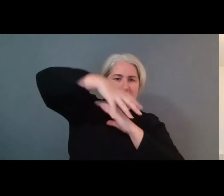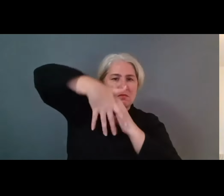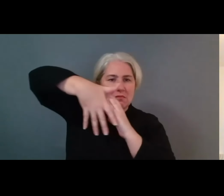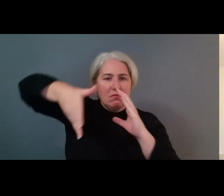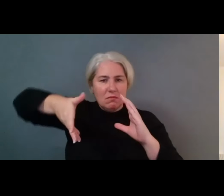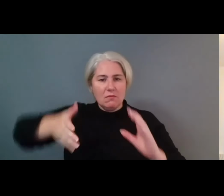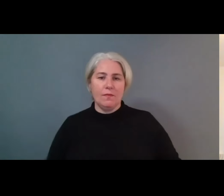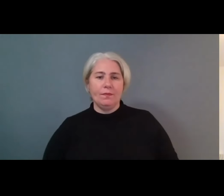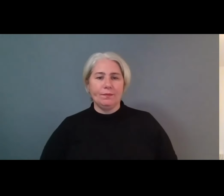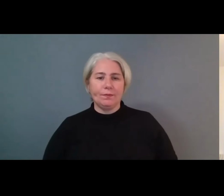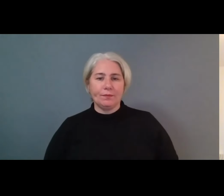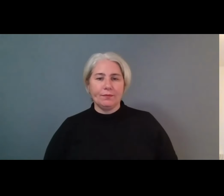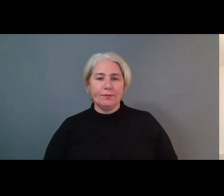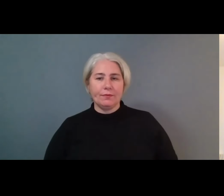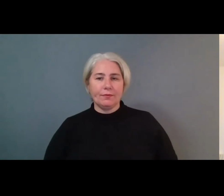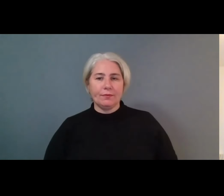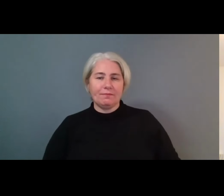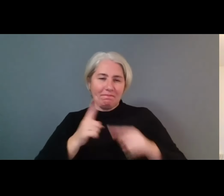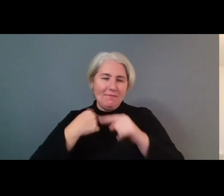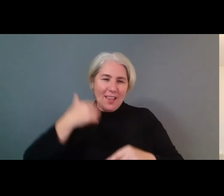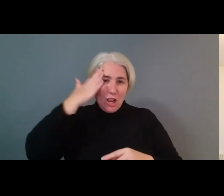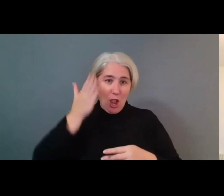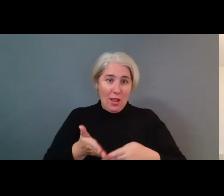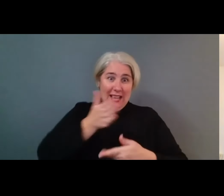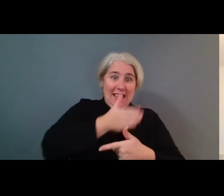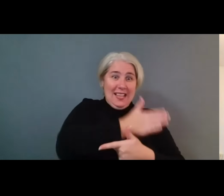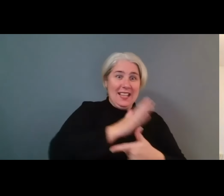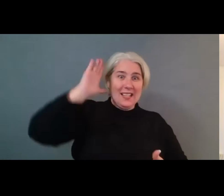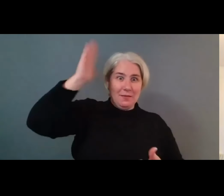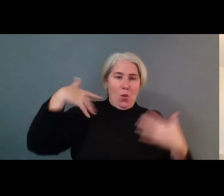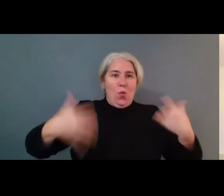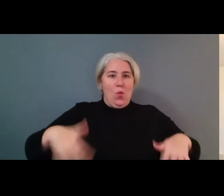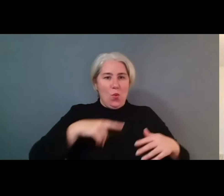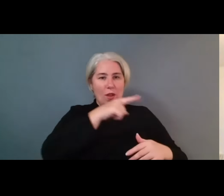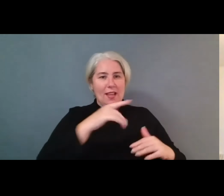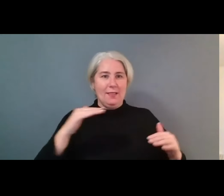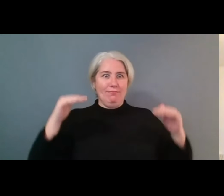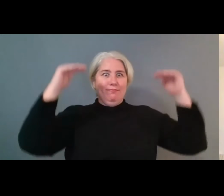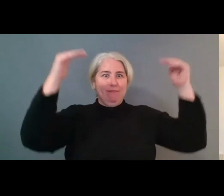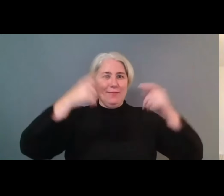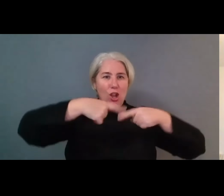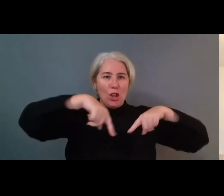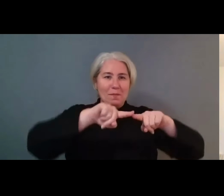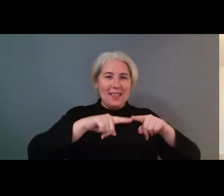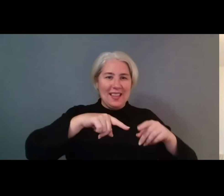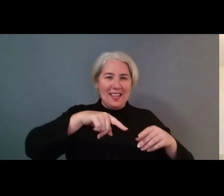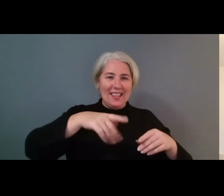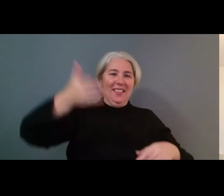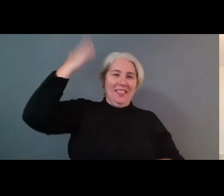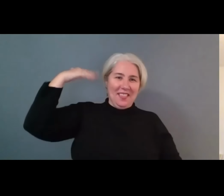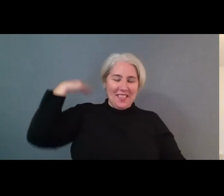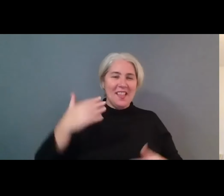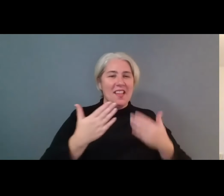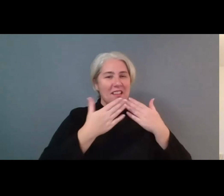distinguished committee members. So I will be available for your questions if